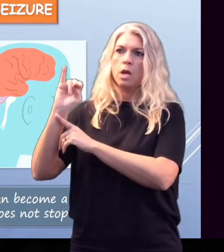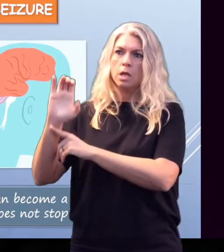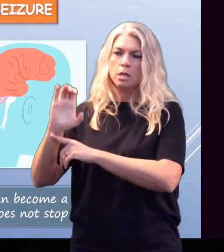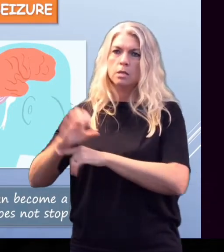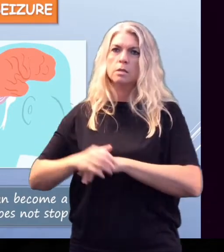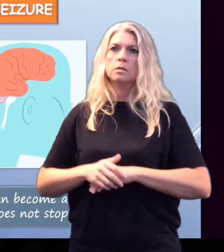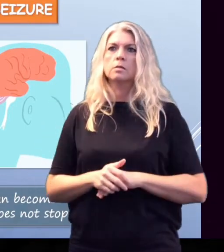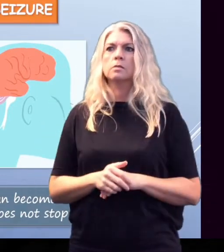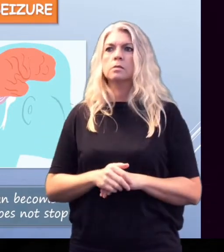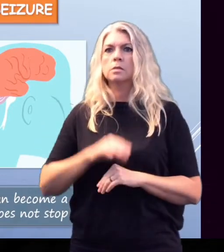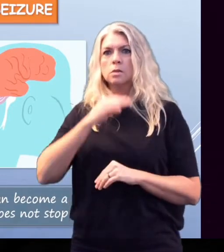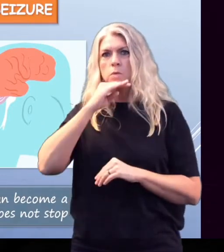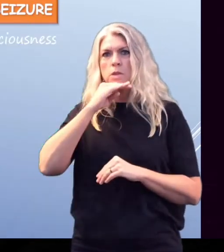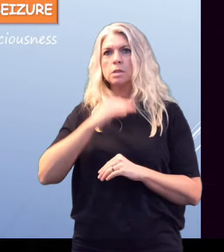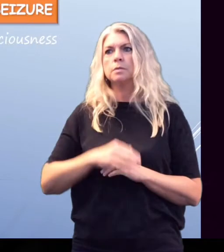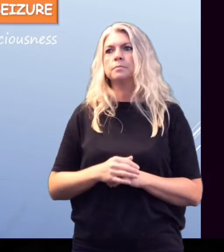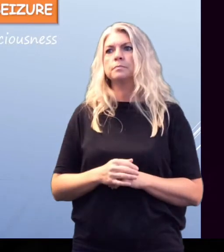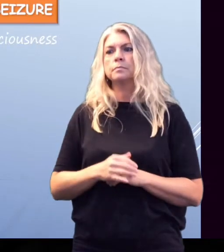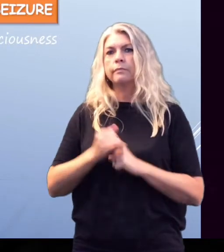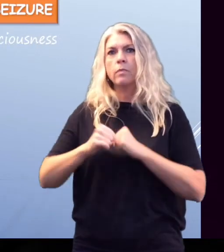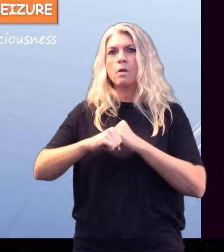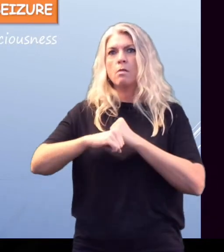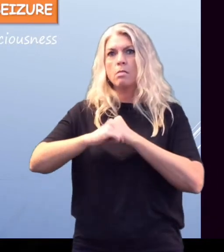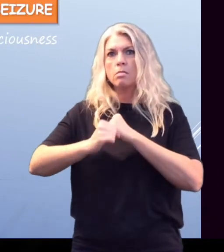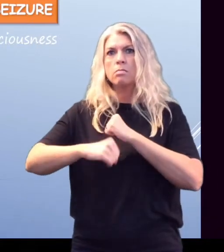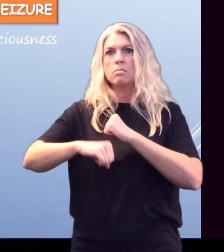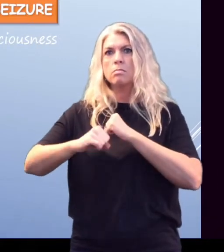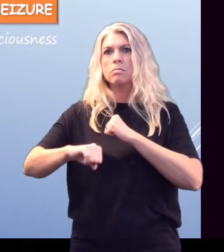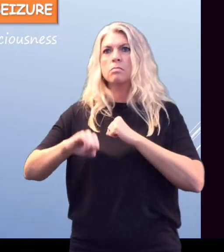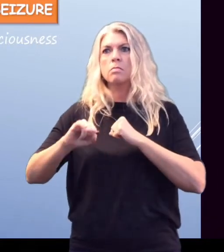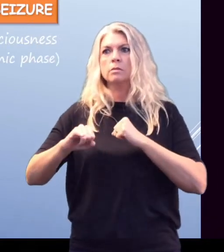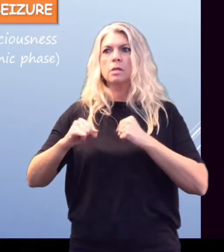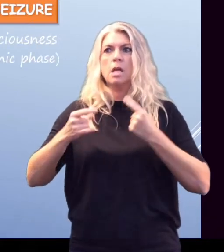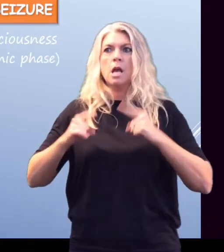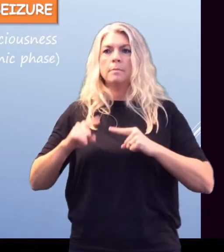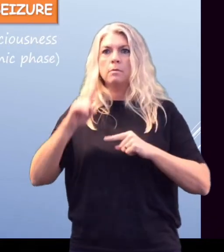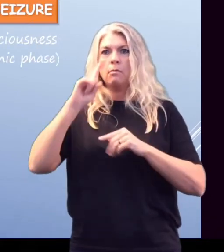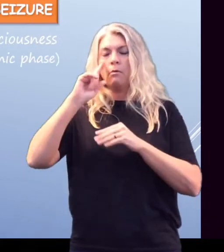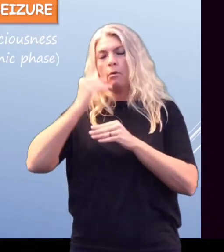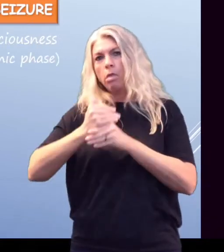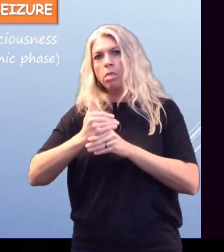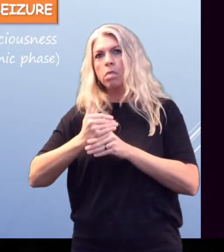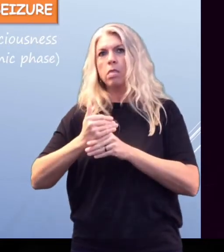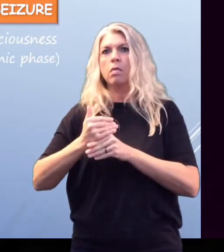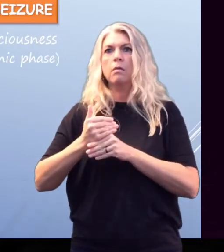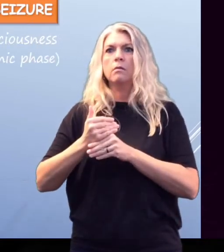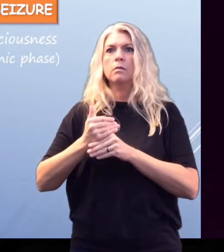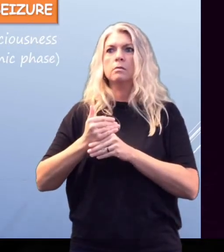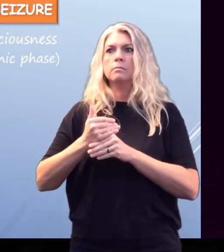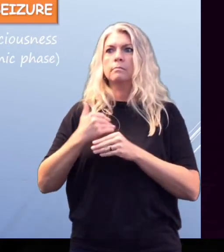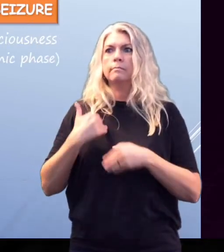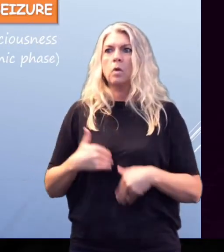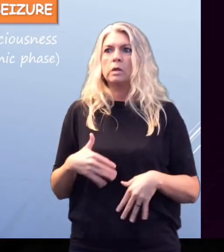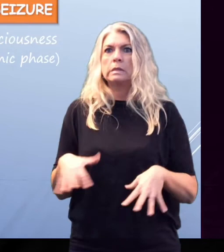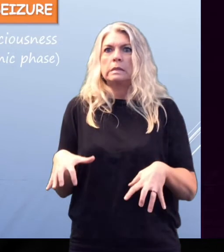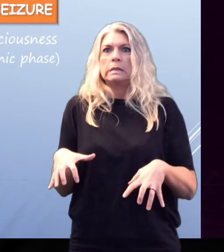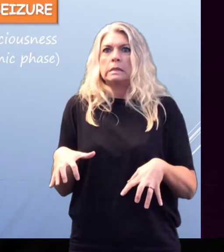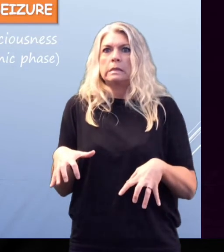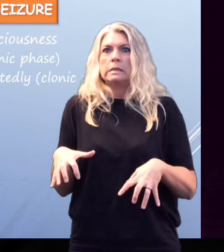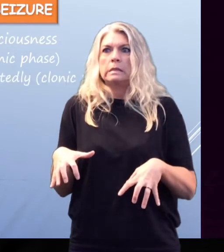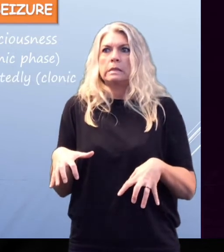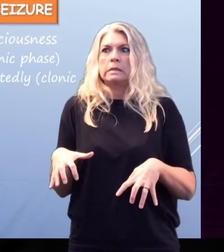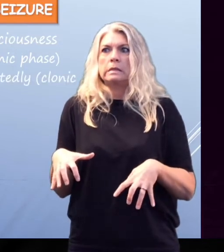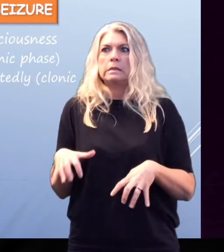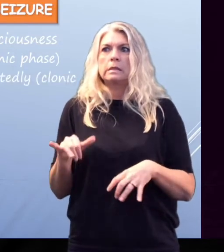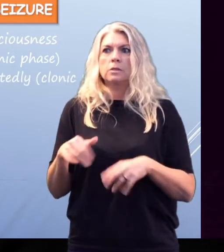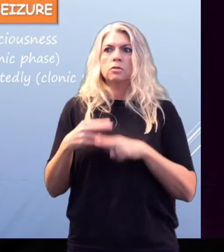During a tonic-clonic seizure, the child loses consciousness. Their body stiffens, which is the tonic phase.